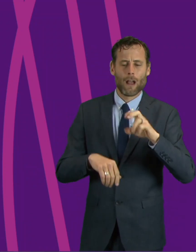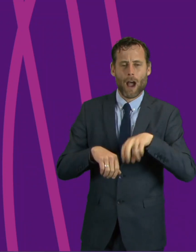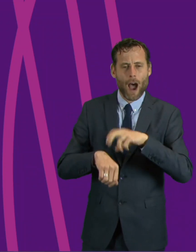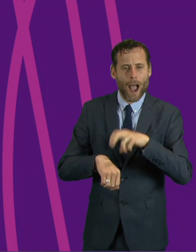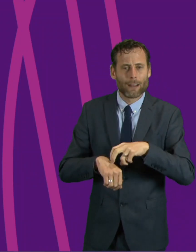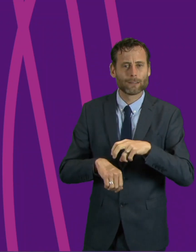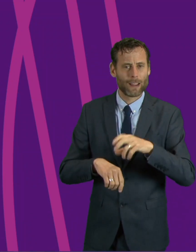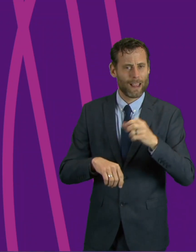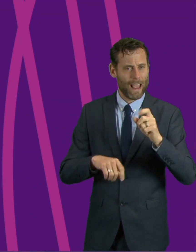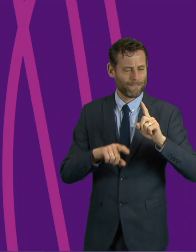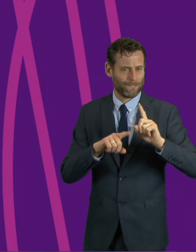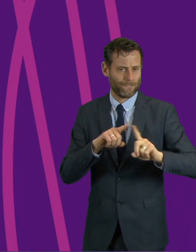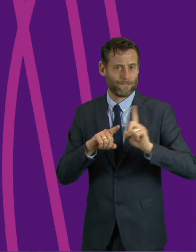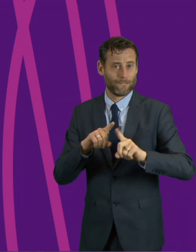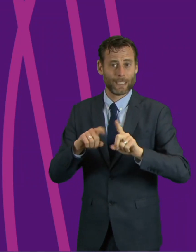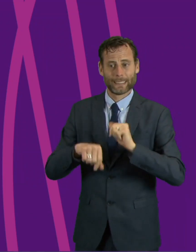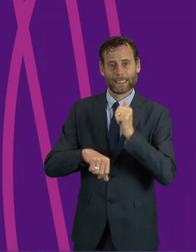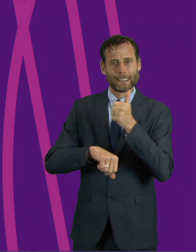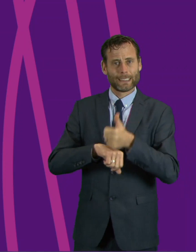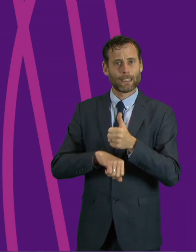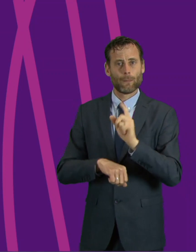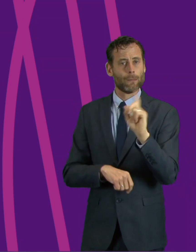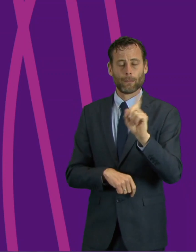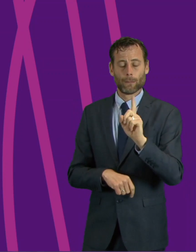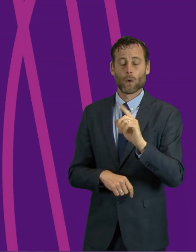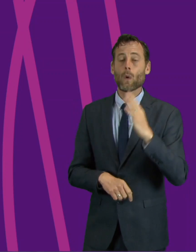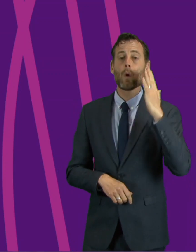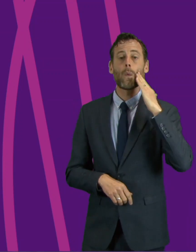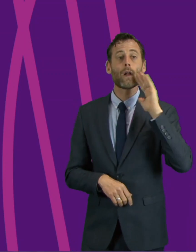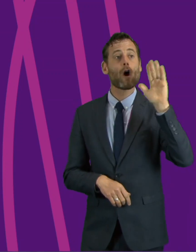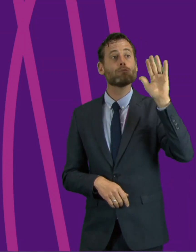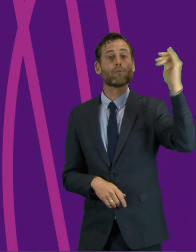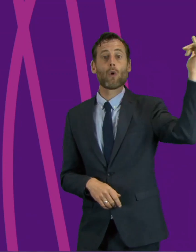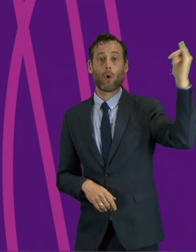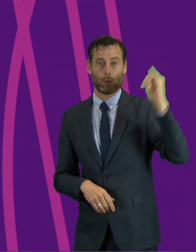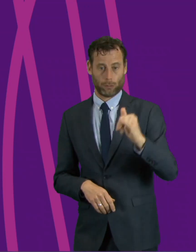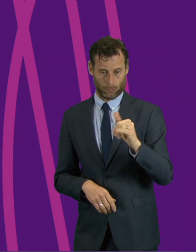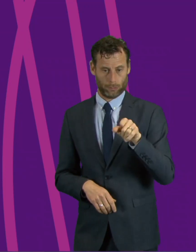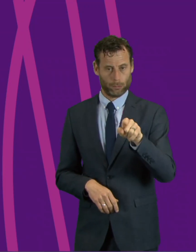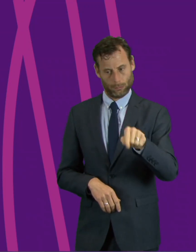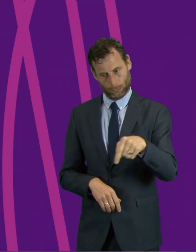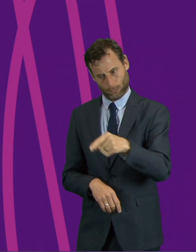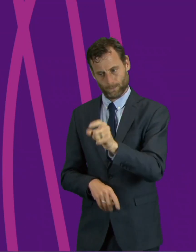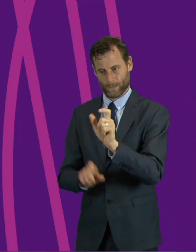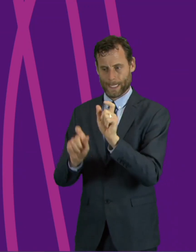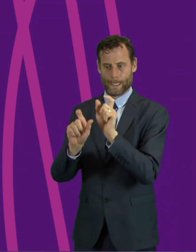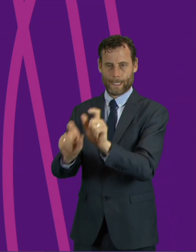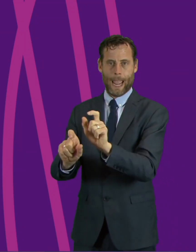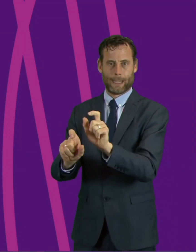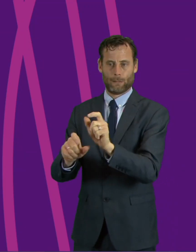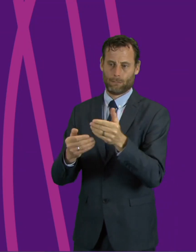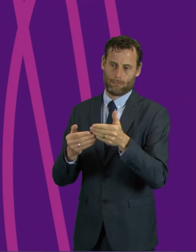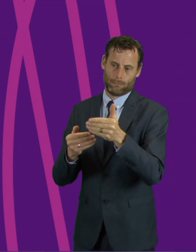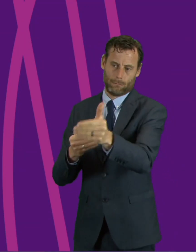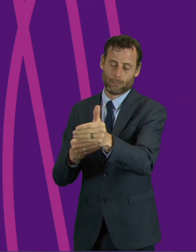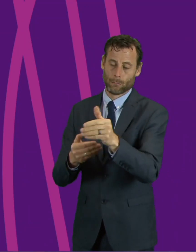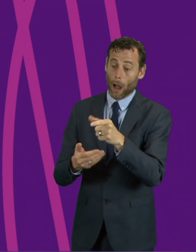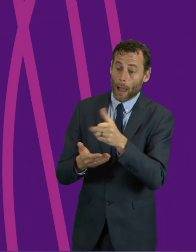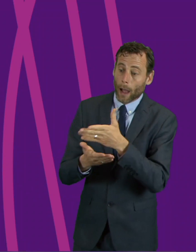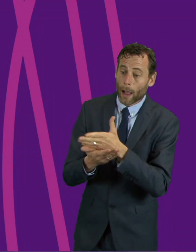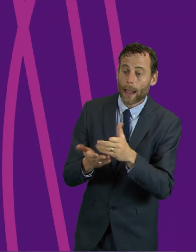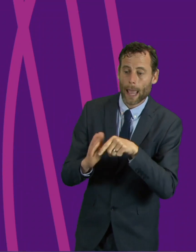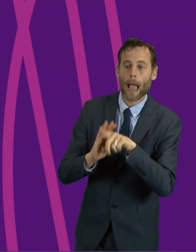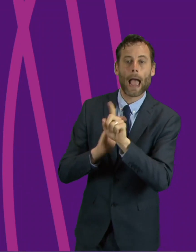and quarantining measures for people entering from abroad at airports and other points of entry. Does the First Minister think that